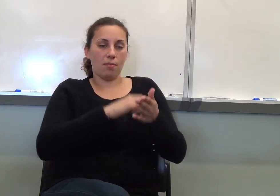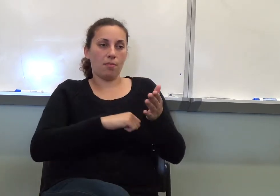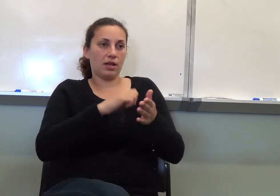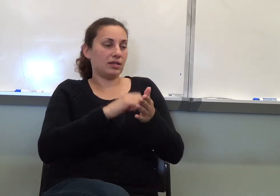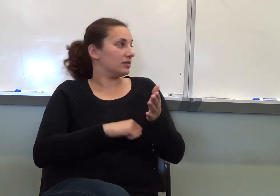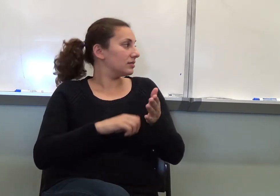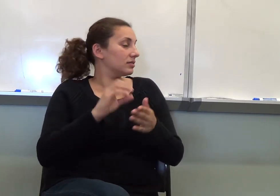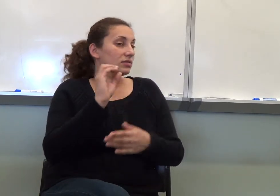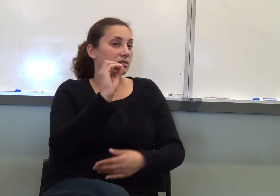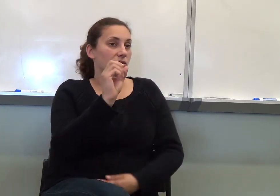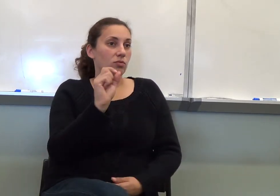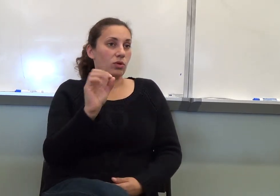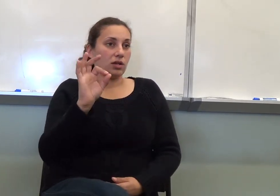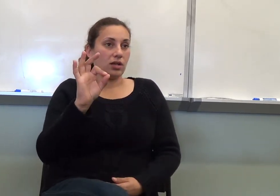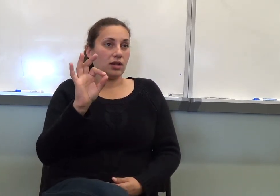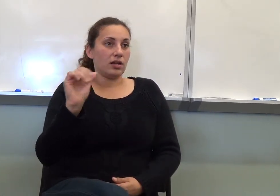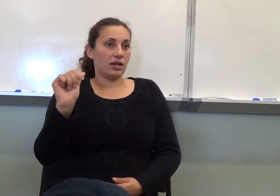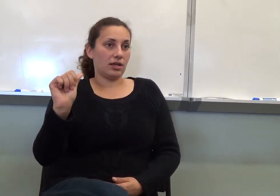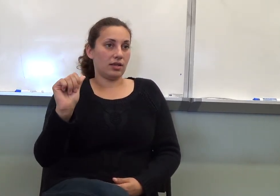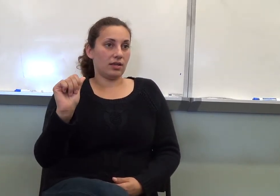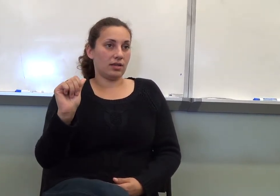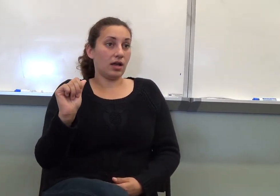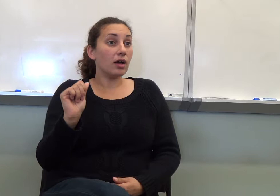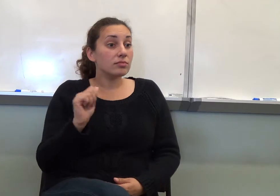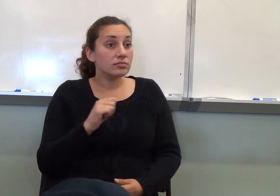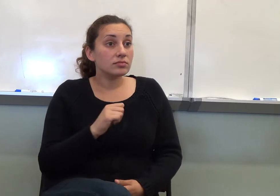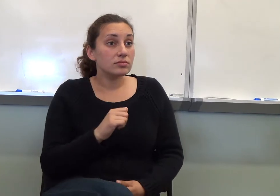3.2. Okay, and I think I mentioned yesterday, when you're talking